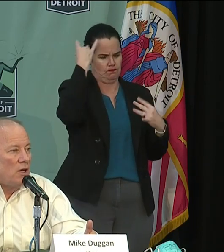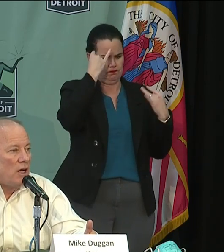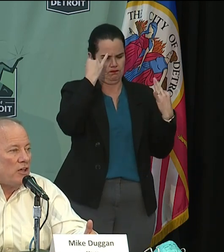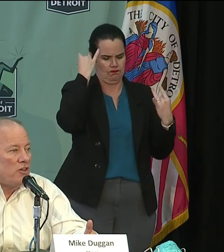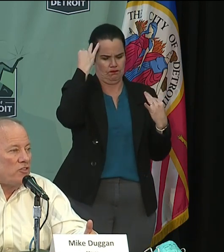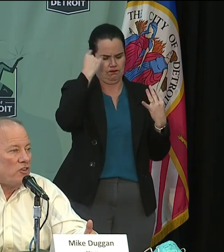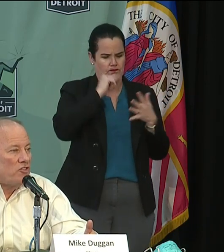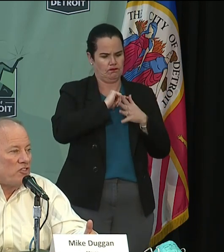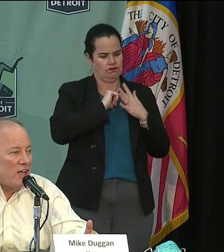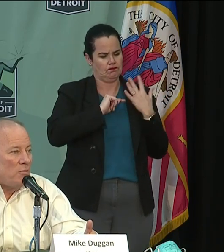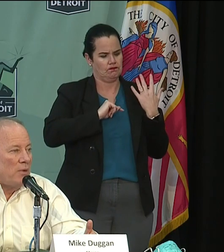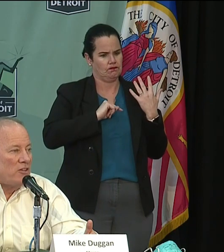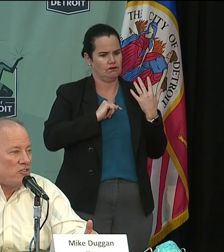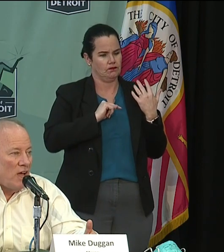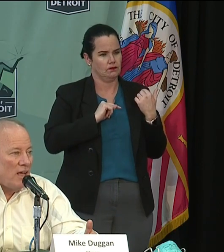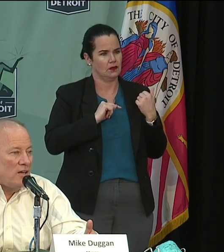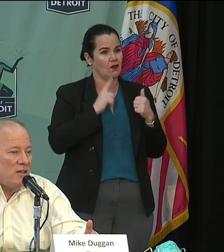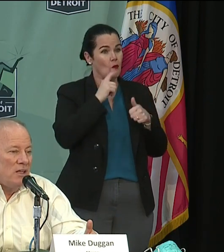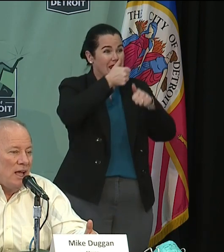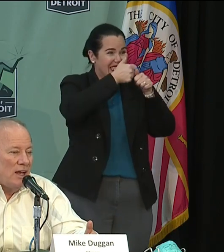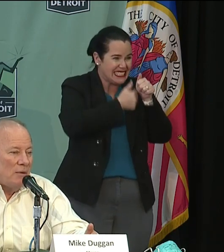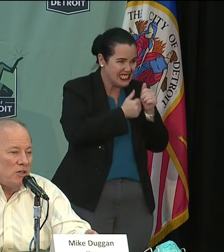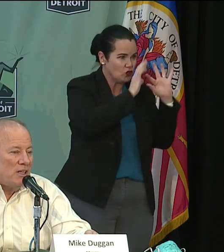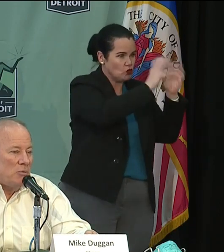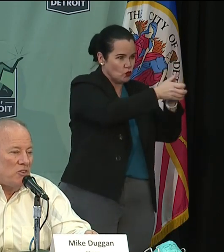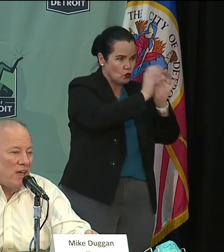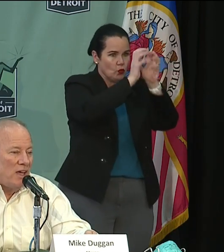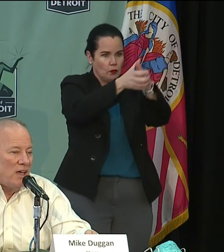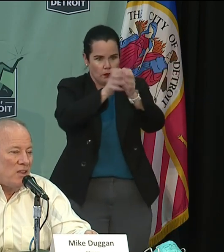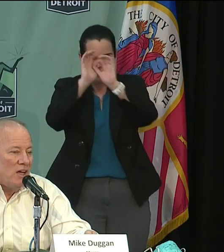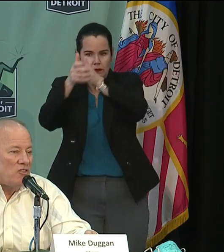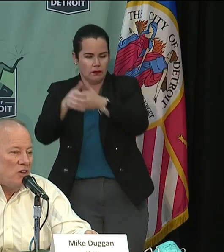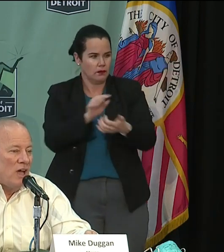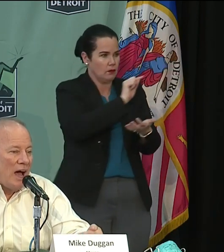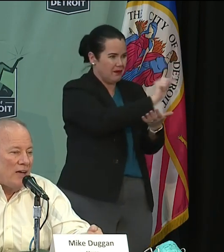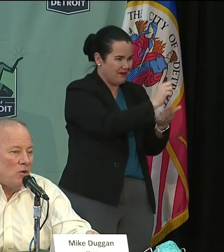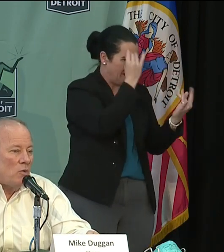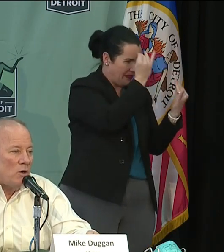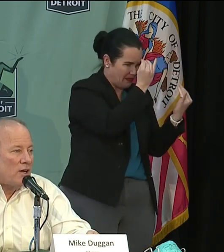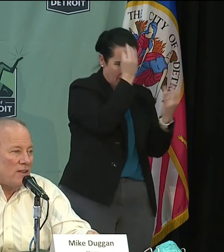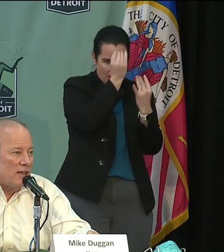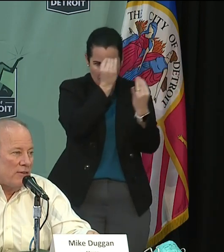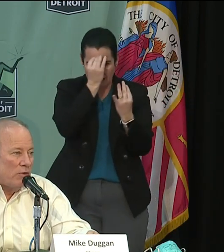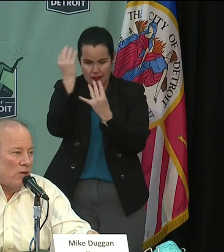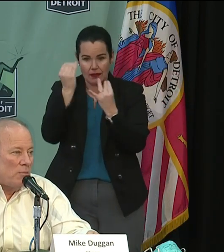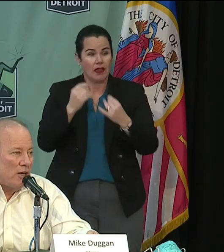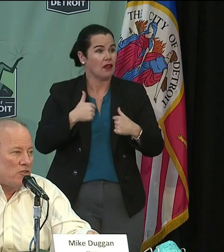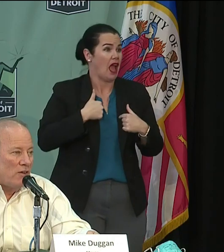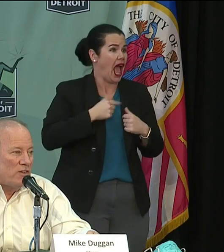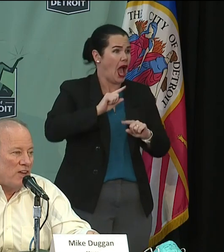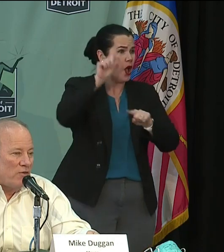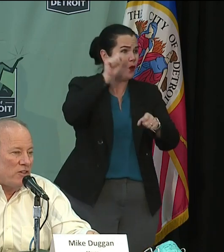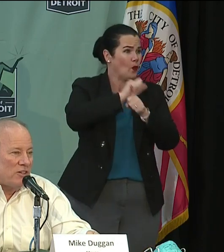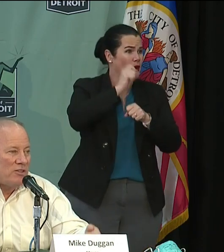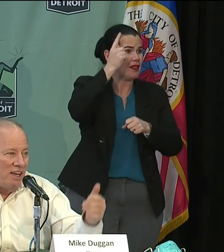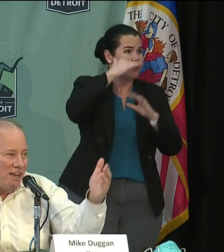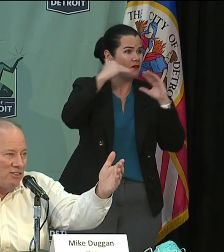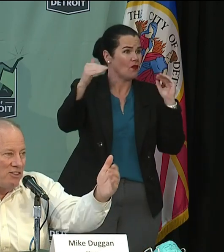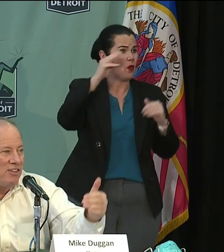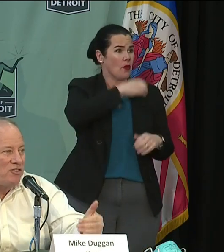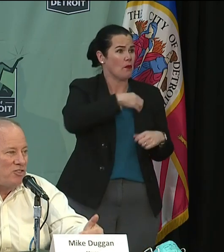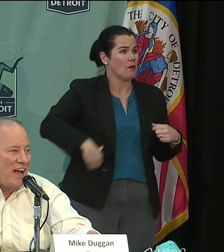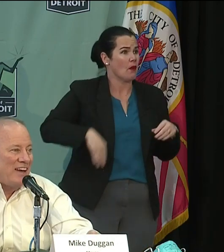site by site, and I'm going to keep saying this. I go to work on the 11th floor of the mayor's office every single